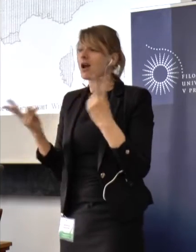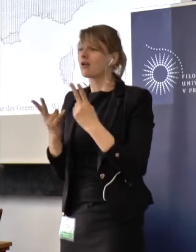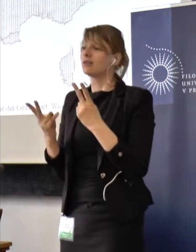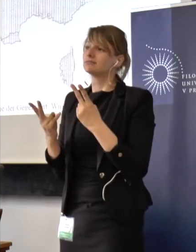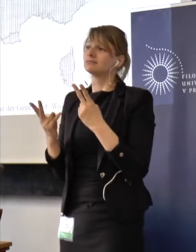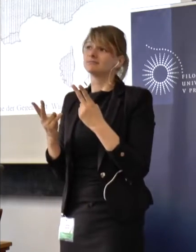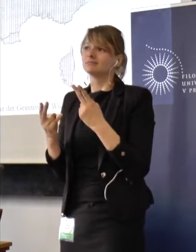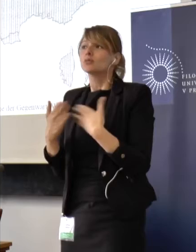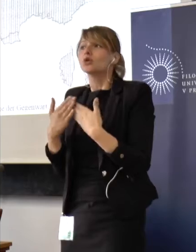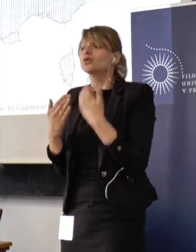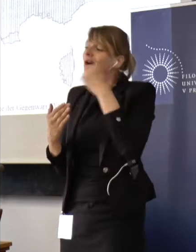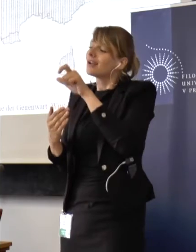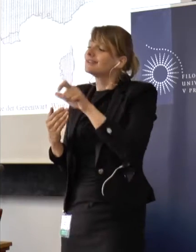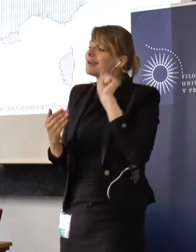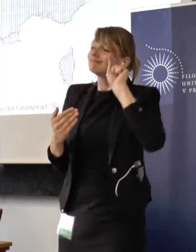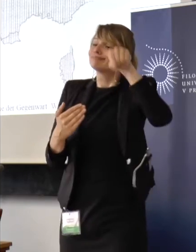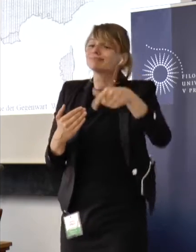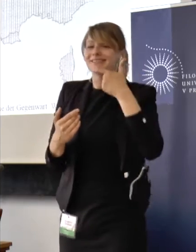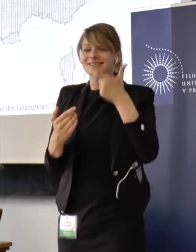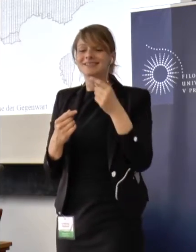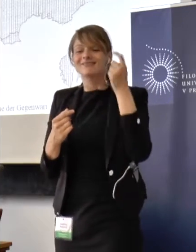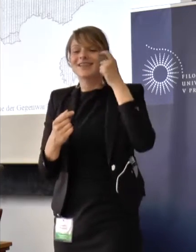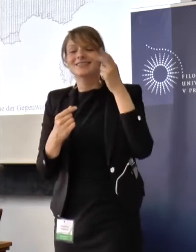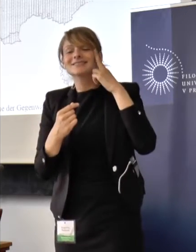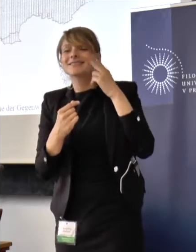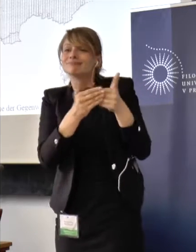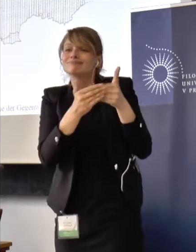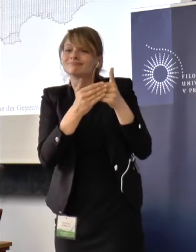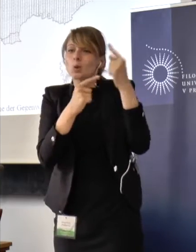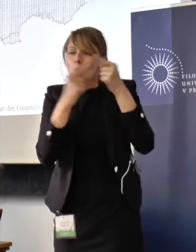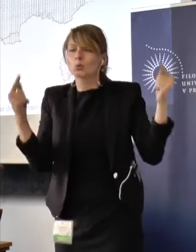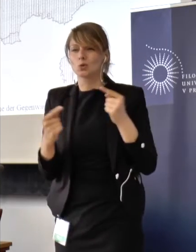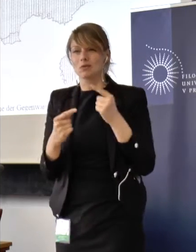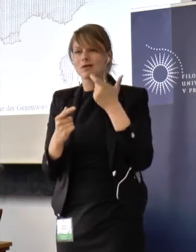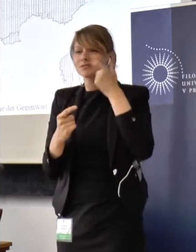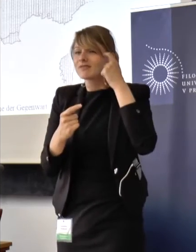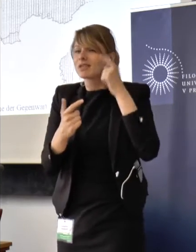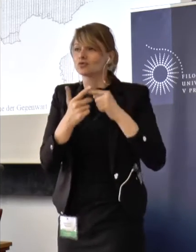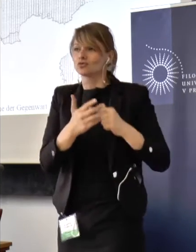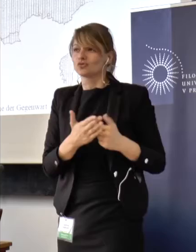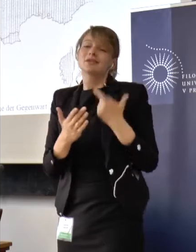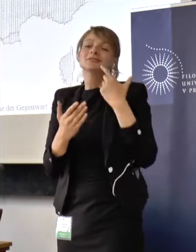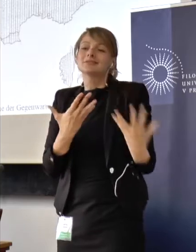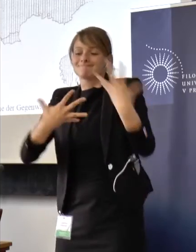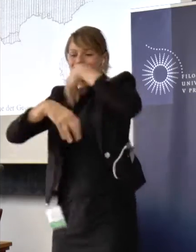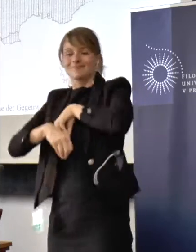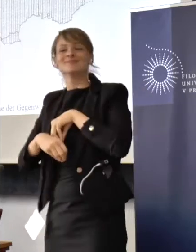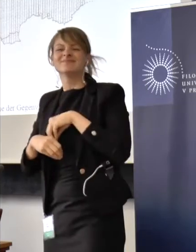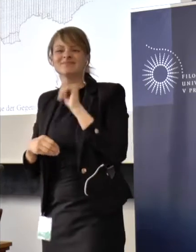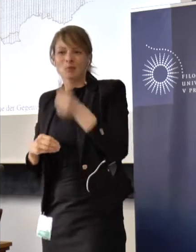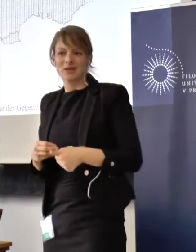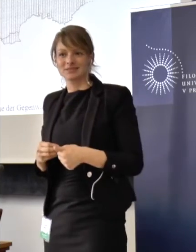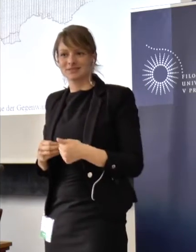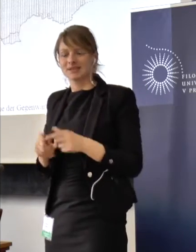we all learn English, and this is very clear. And the states, the European states, they promote